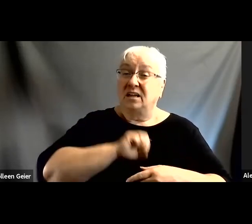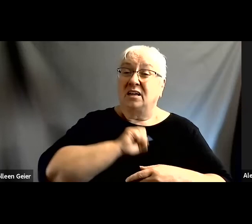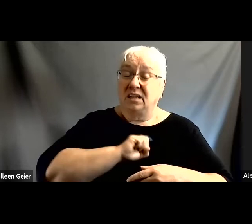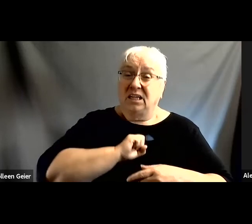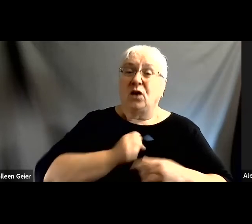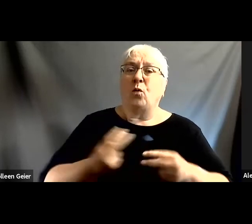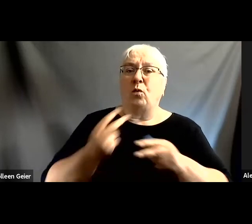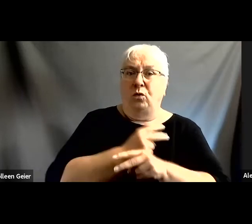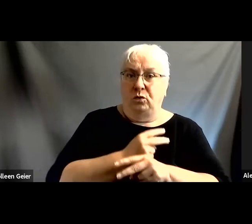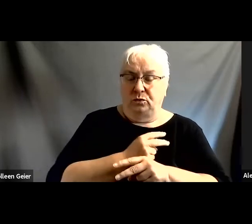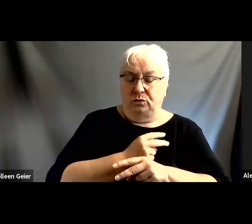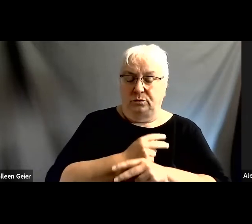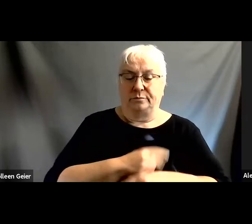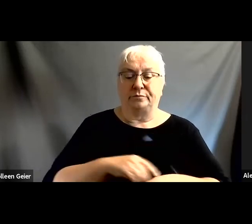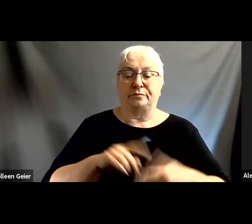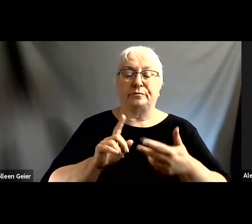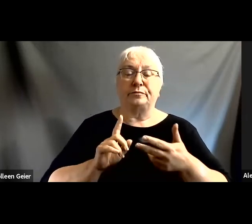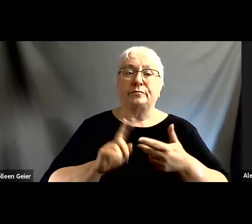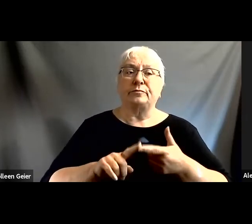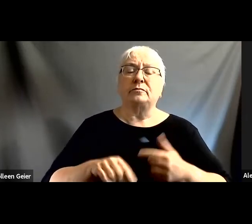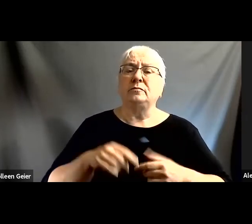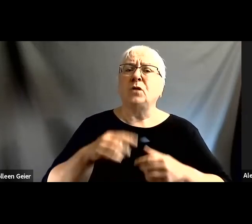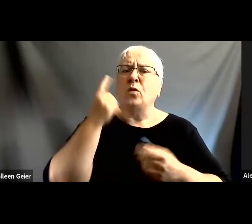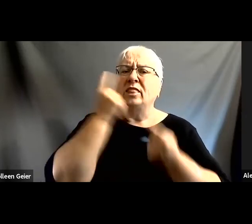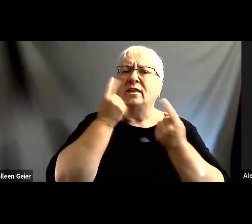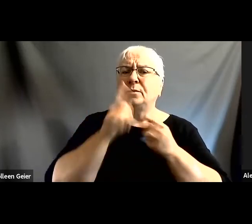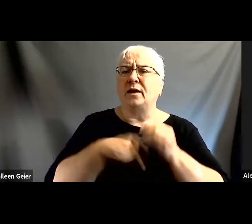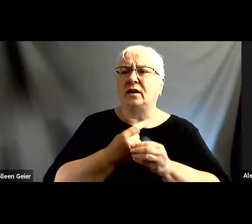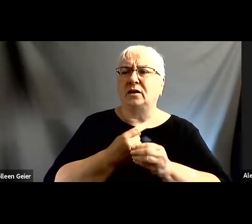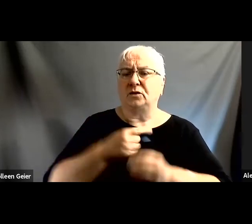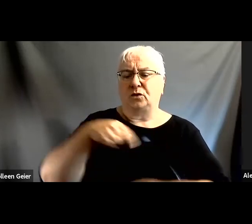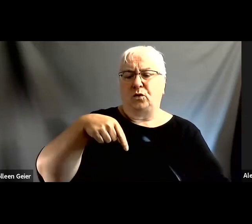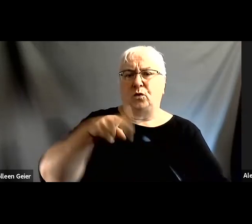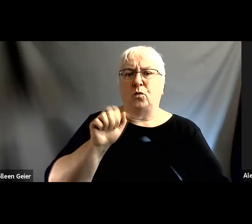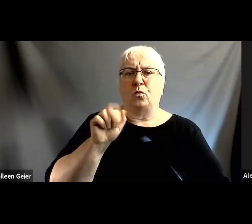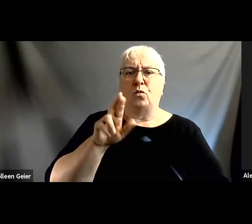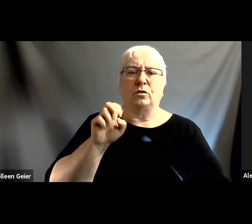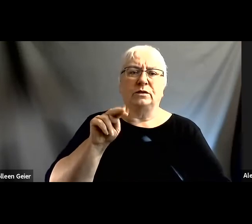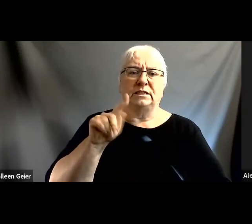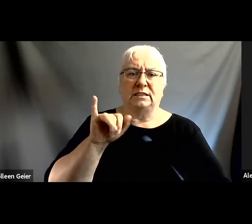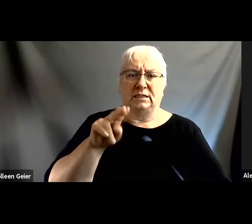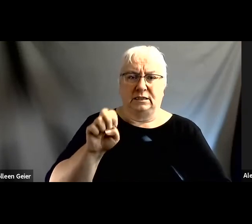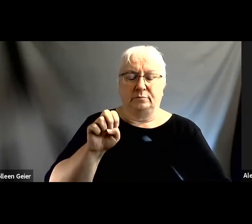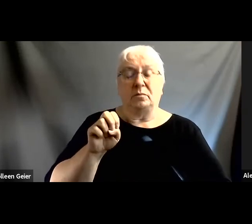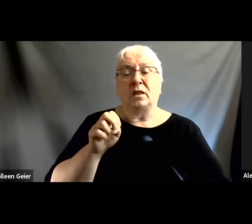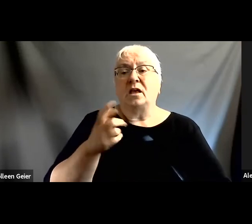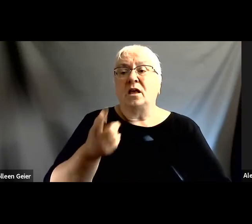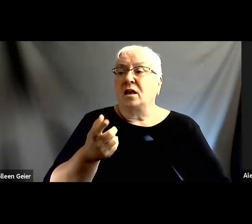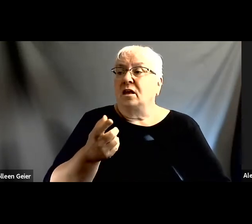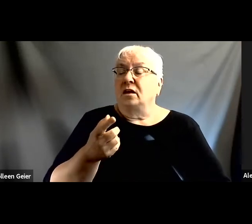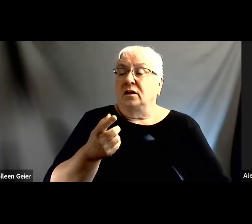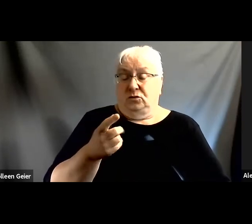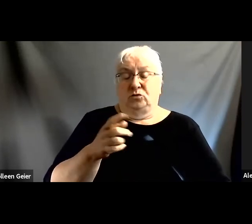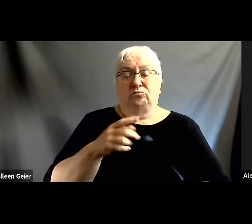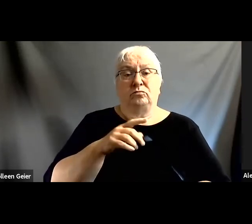terms of the quarantine itself, you look at the issue of wearing a mask. Now, I proudly wear a